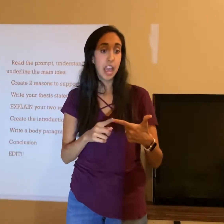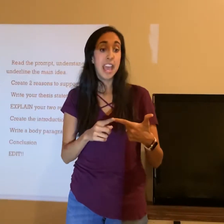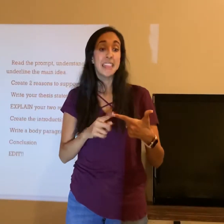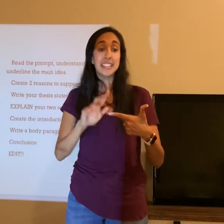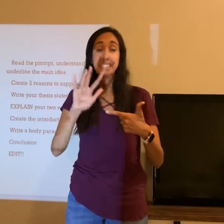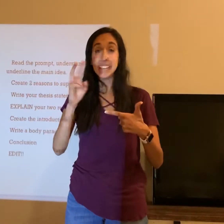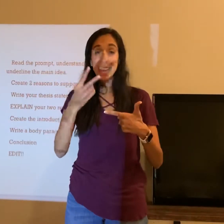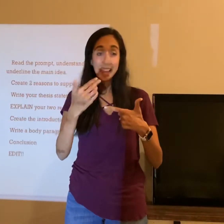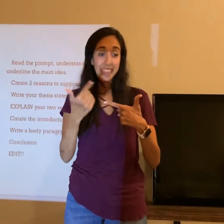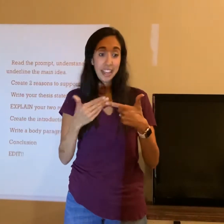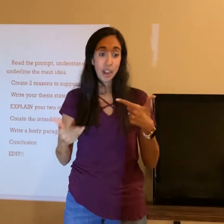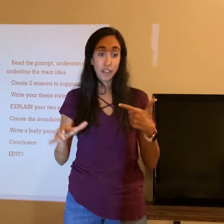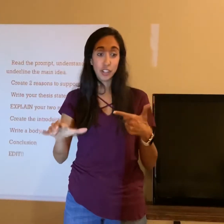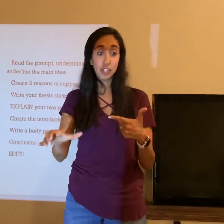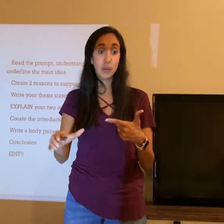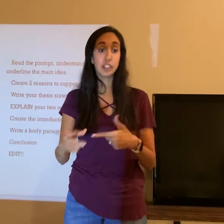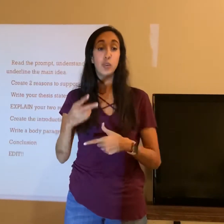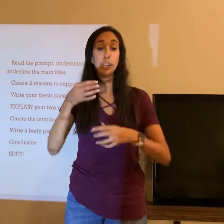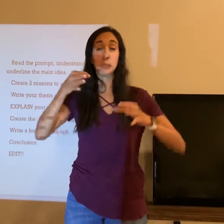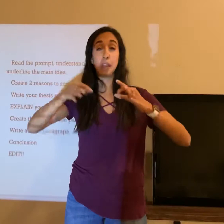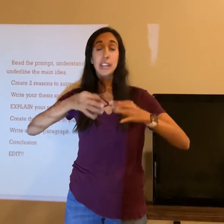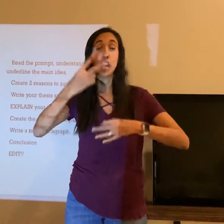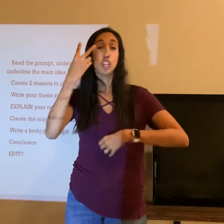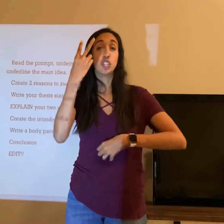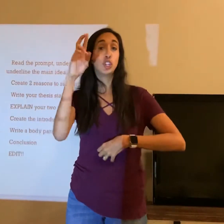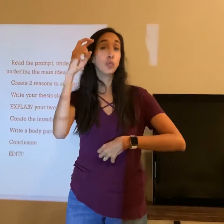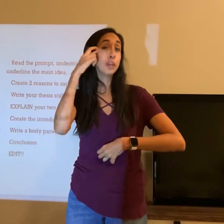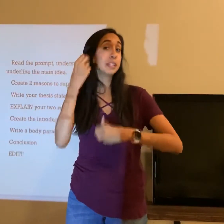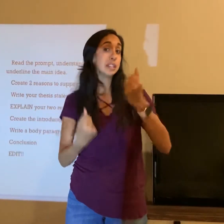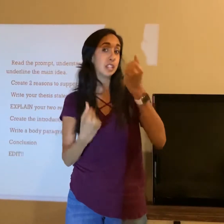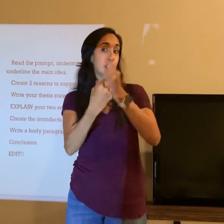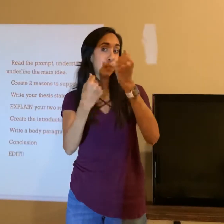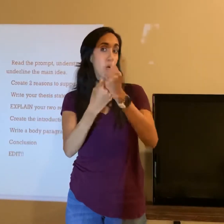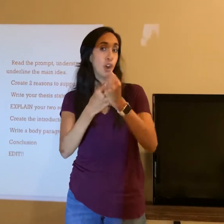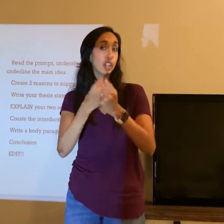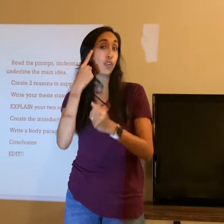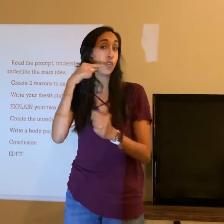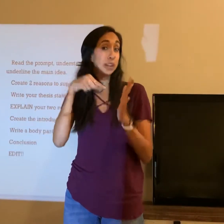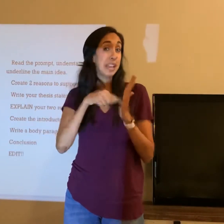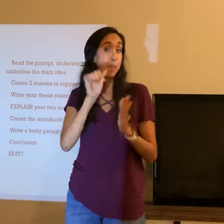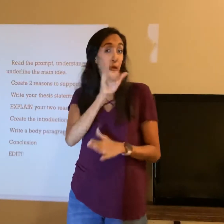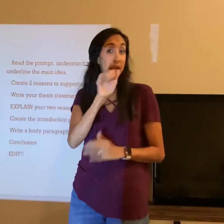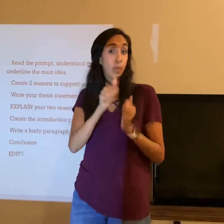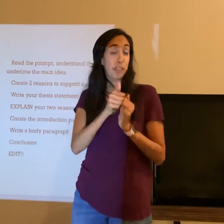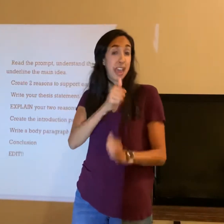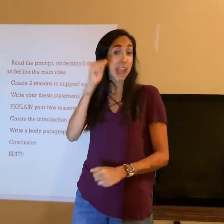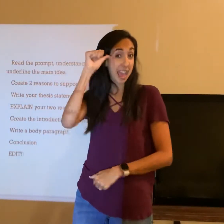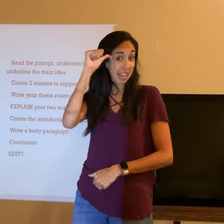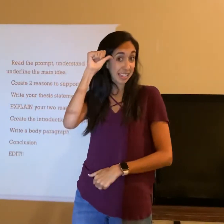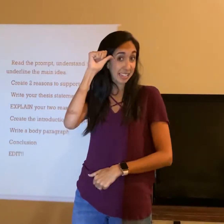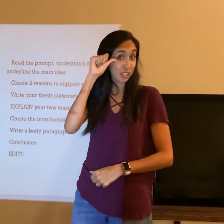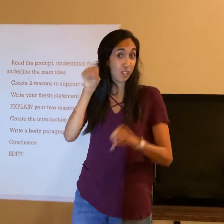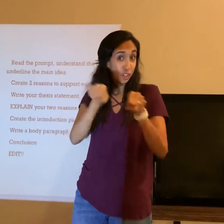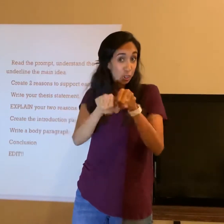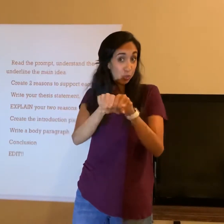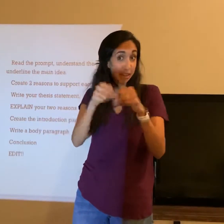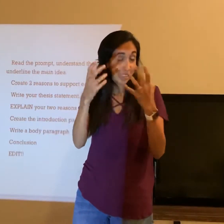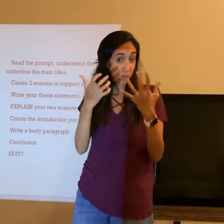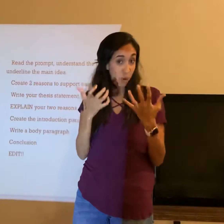The second thing you have to do is you explain 2 reasons to support. So for example, like with Alex's shoes that he